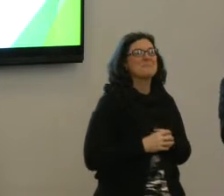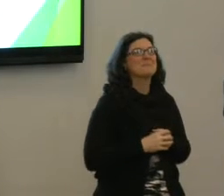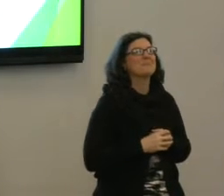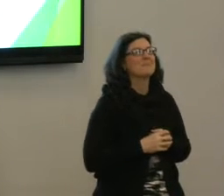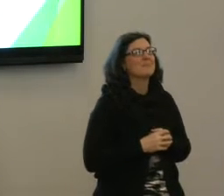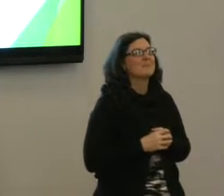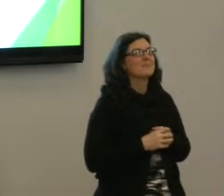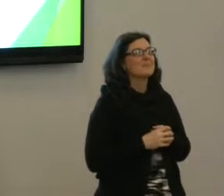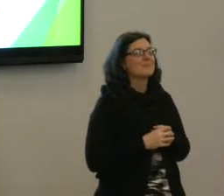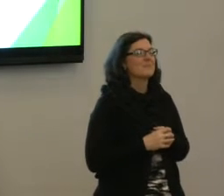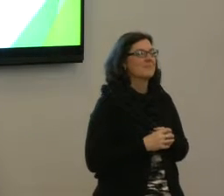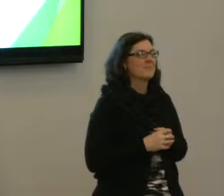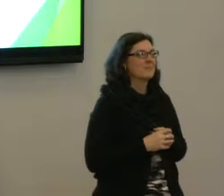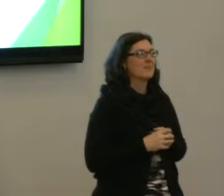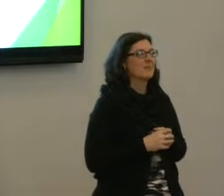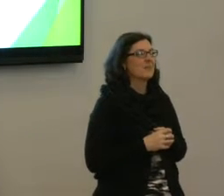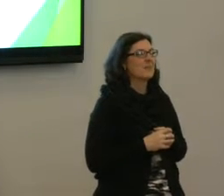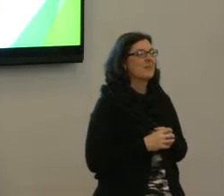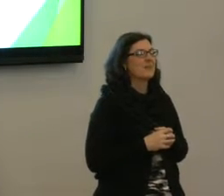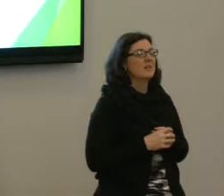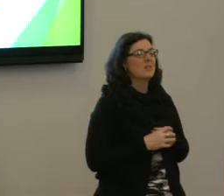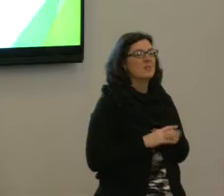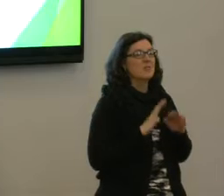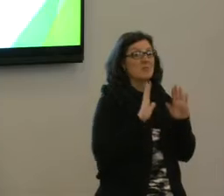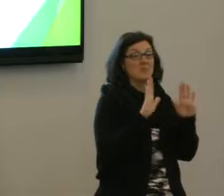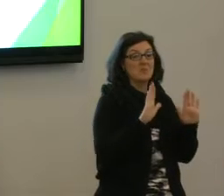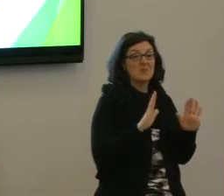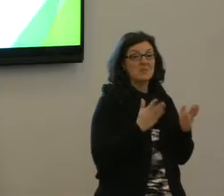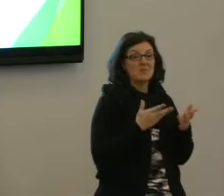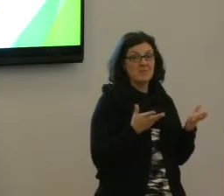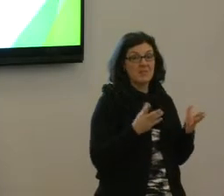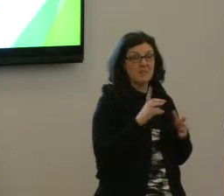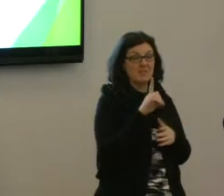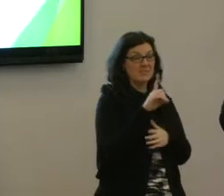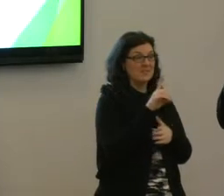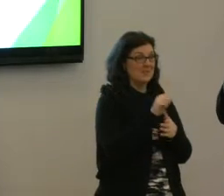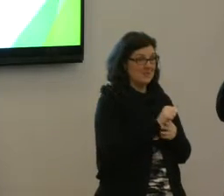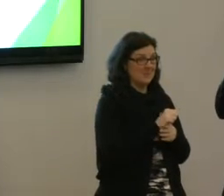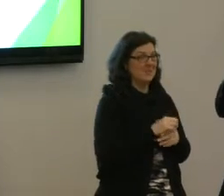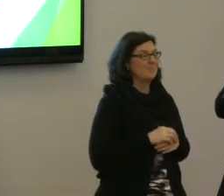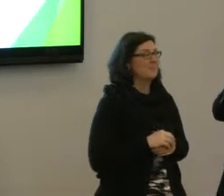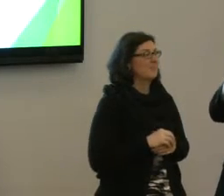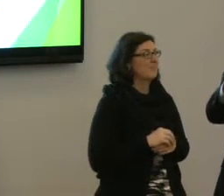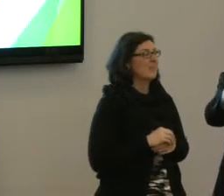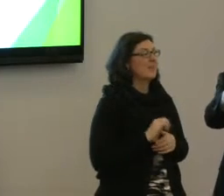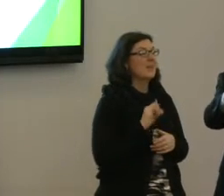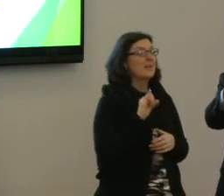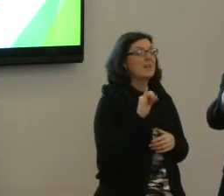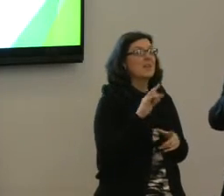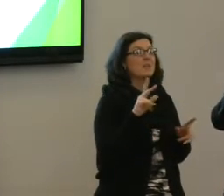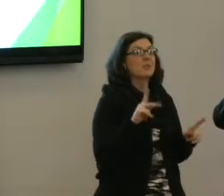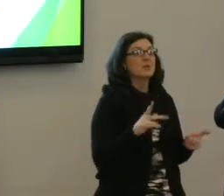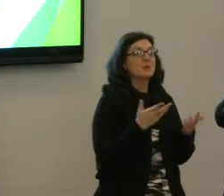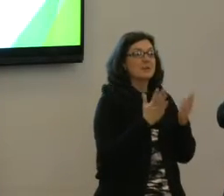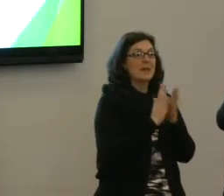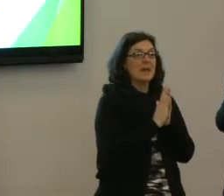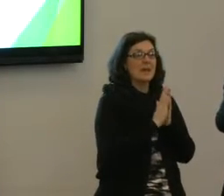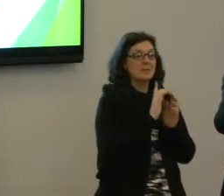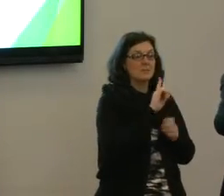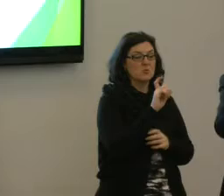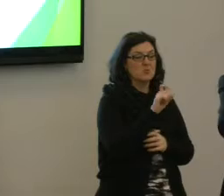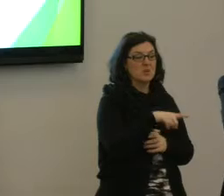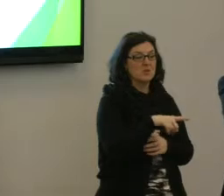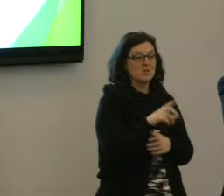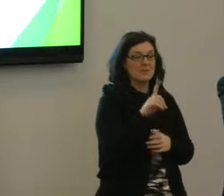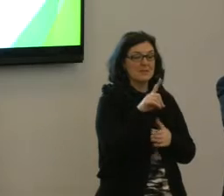So one of the wonderful things about disability is, if you're working with this, is anytime somebody asks the question about disability in relation